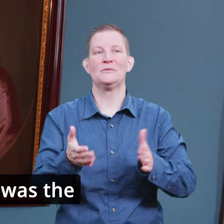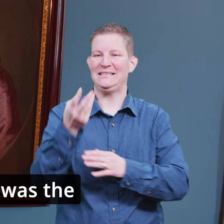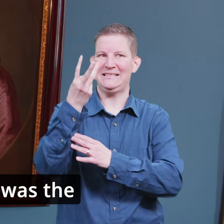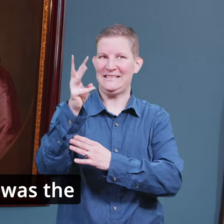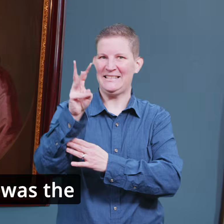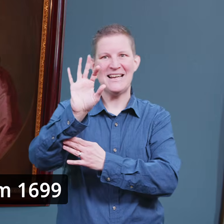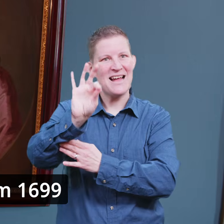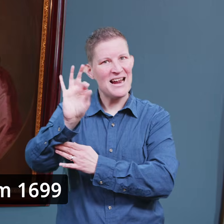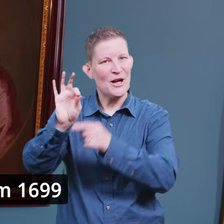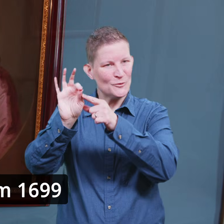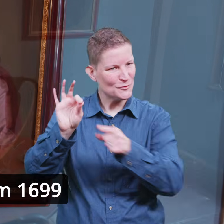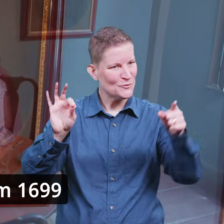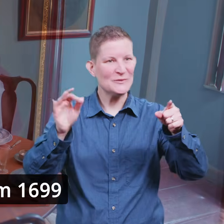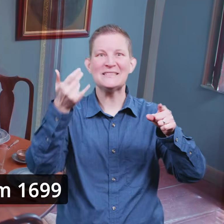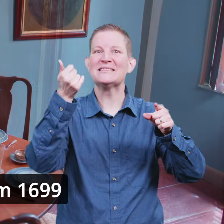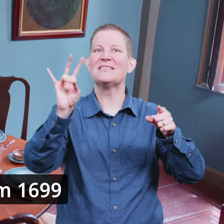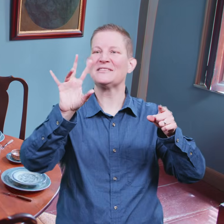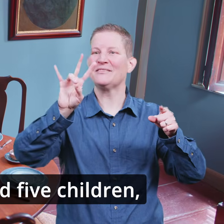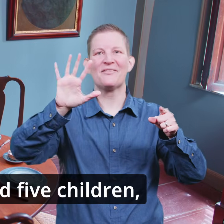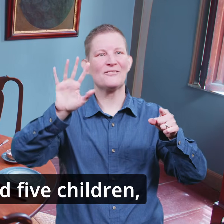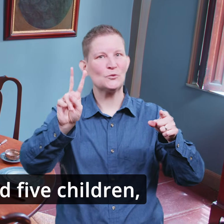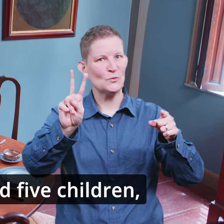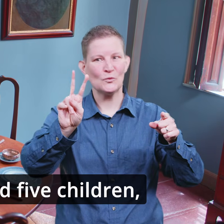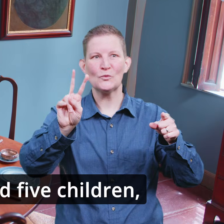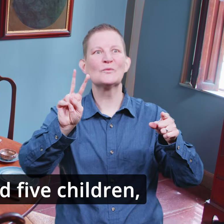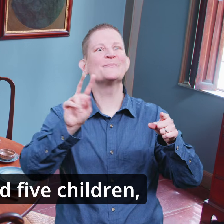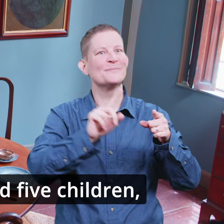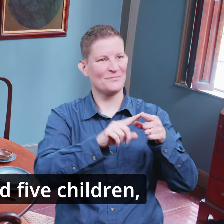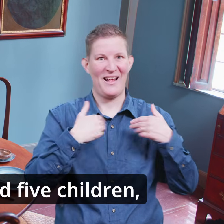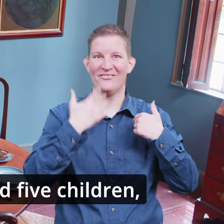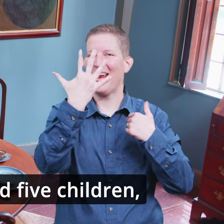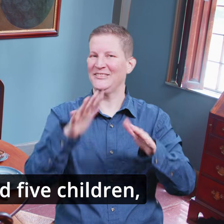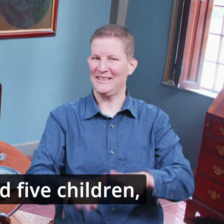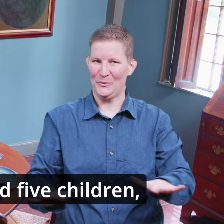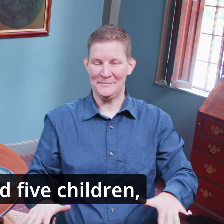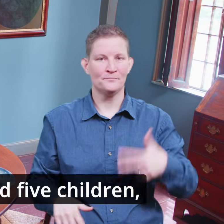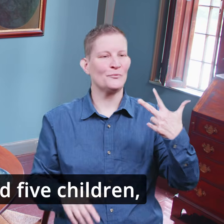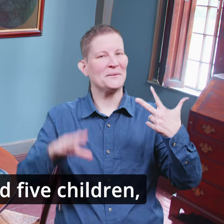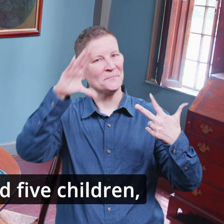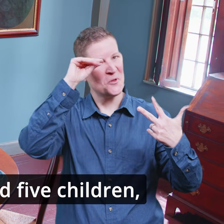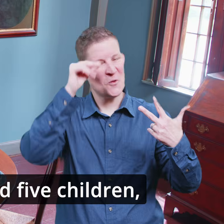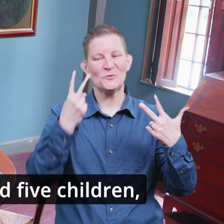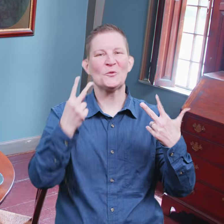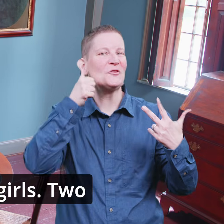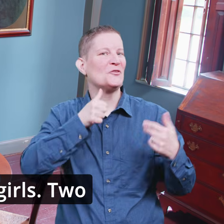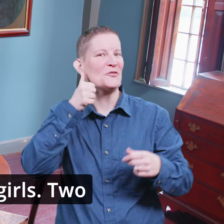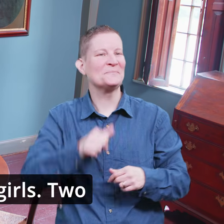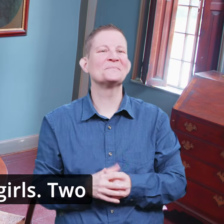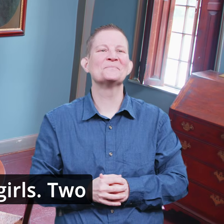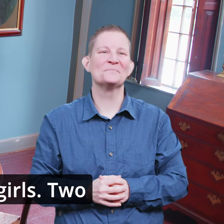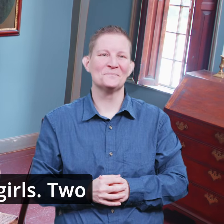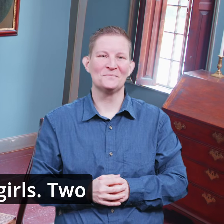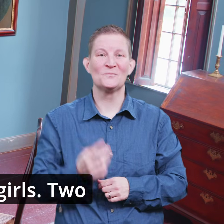Reverend Hancock was the minister here from 1699 to 1752. The Hancocks had 5 children, 3